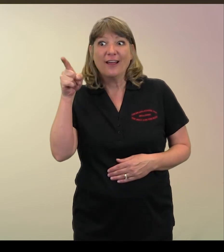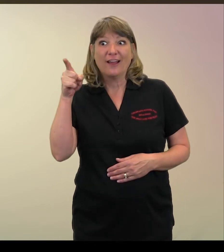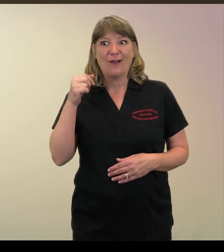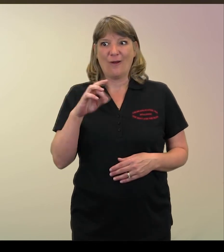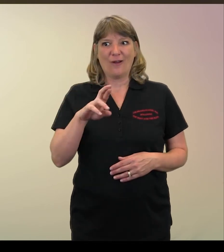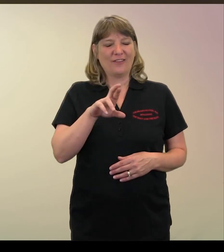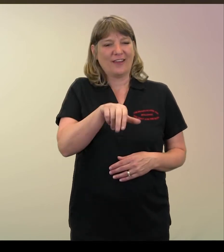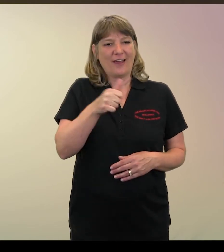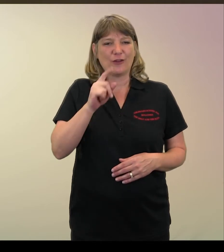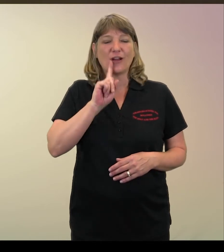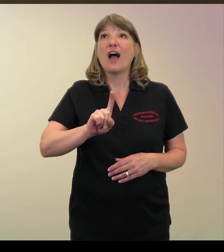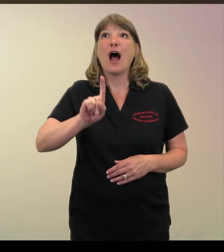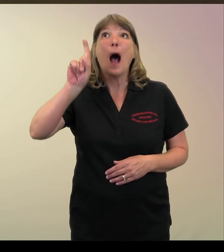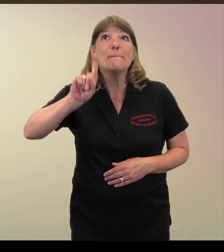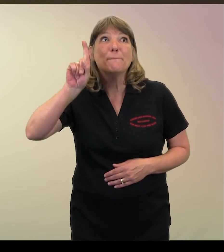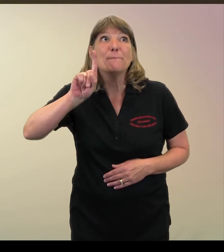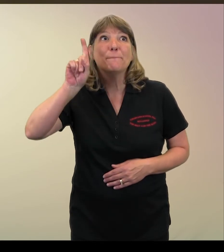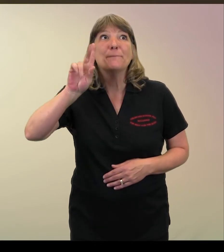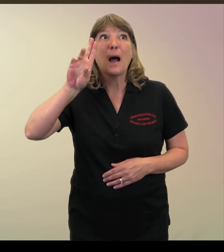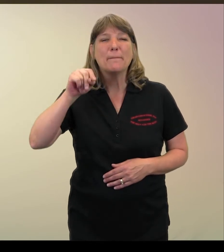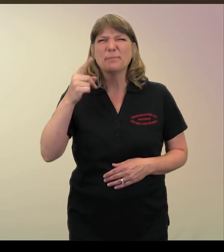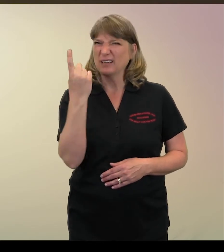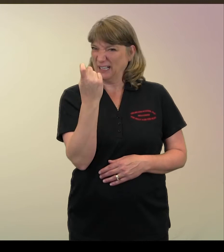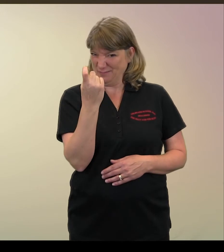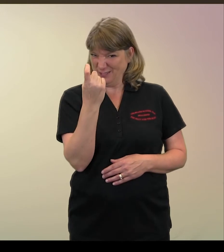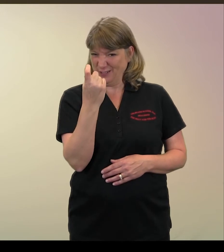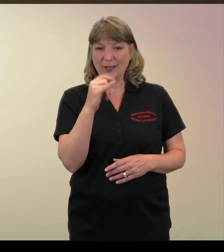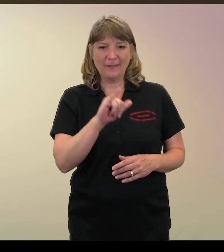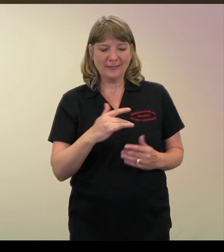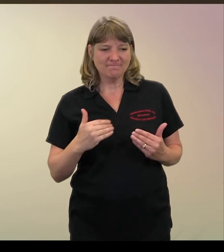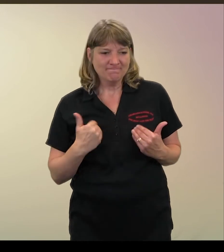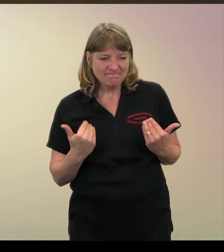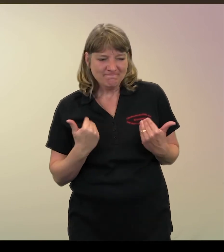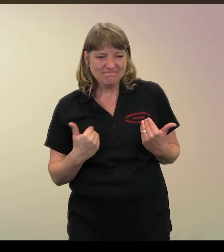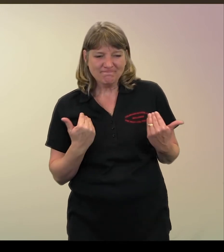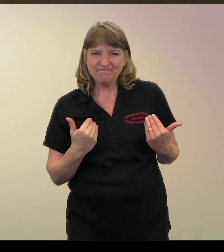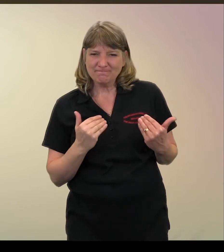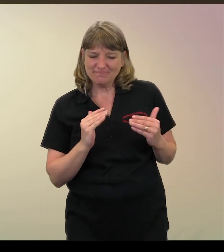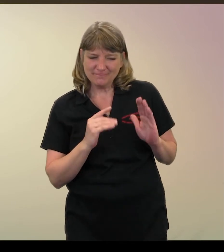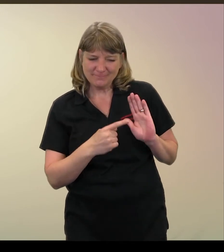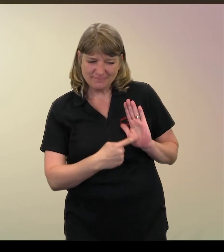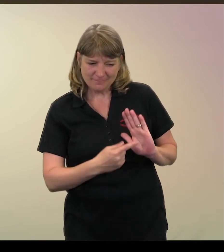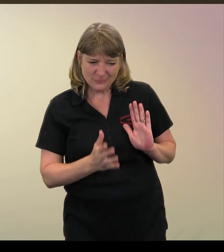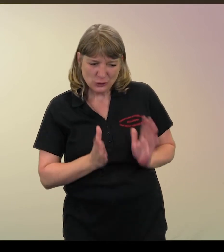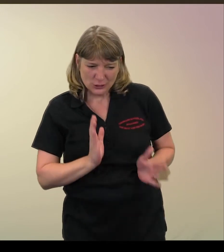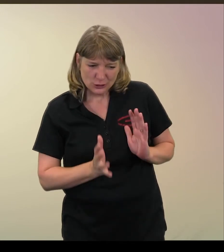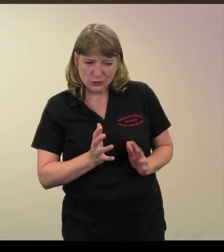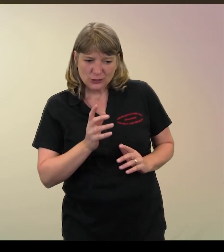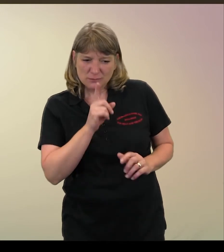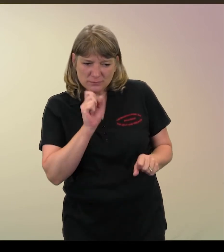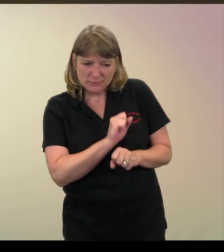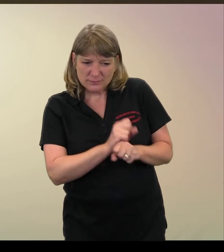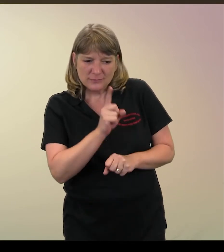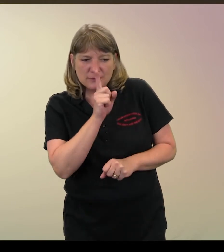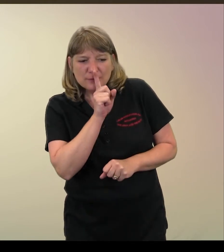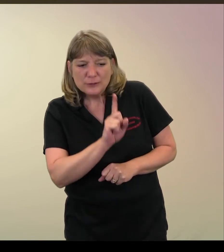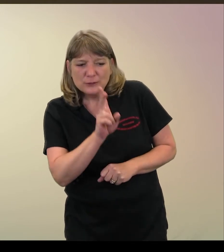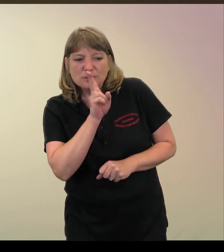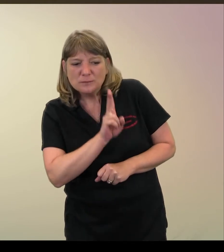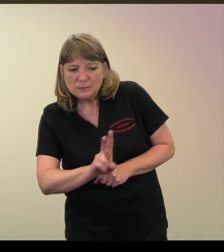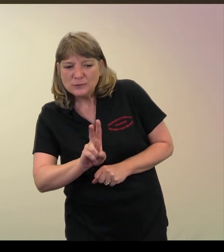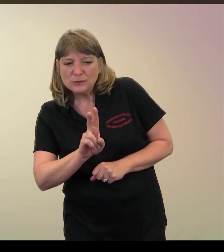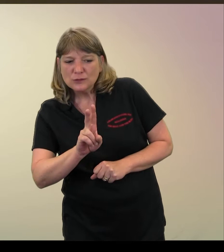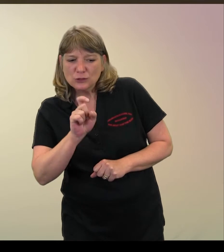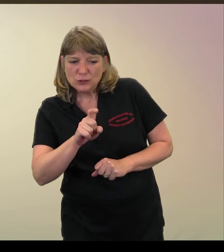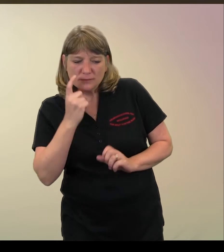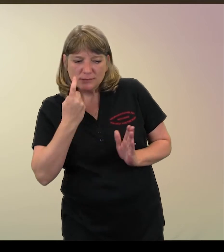it? Or the other ones that we see like up or come here. Those are some early gestures that we expect to come in between definitely by